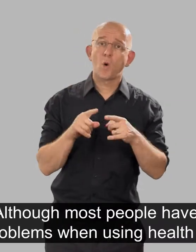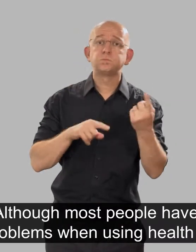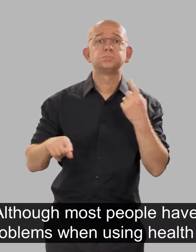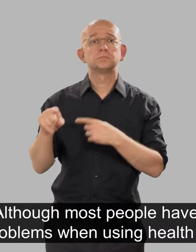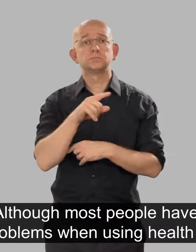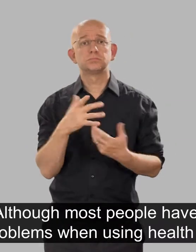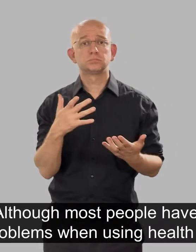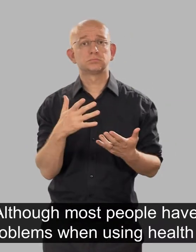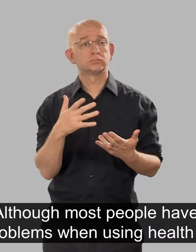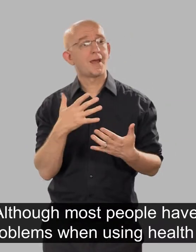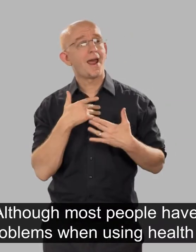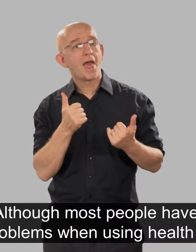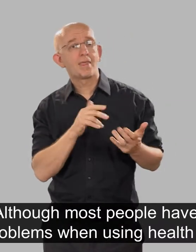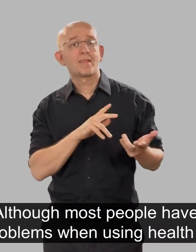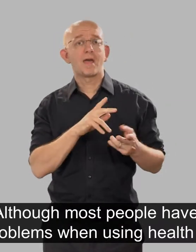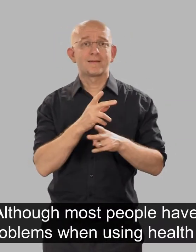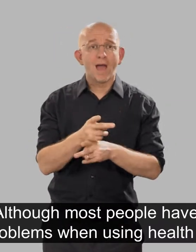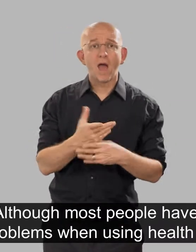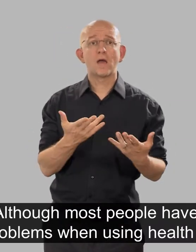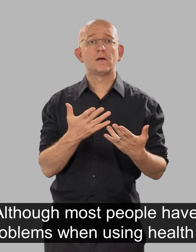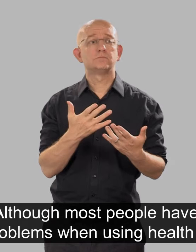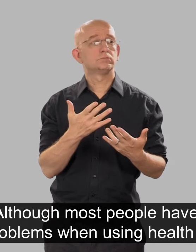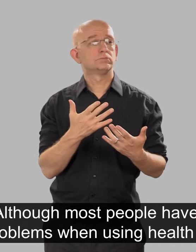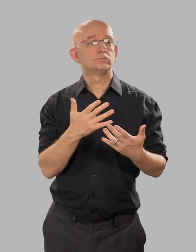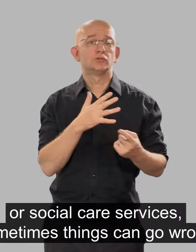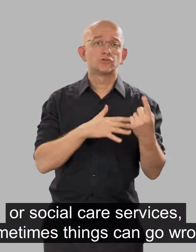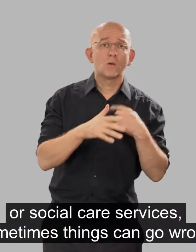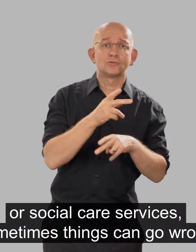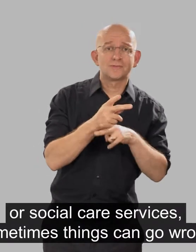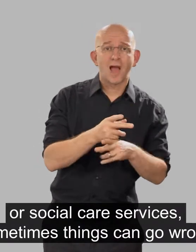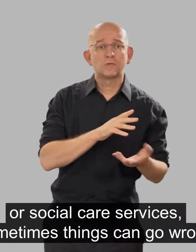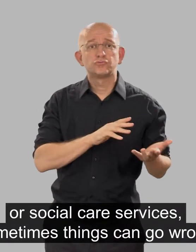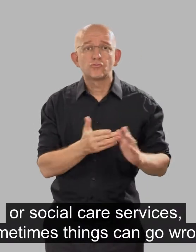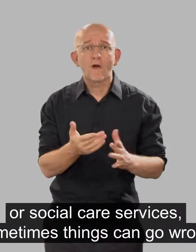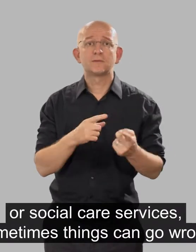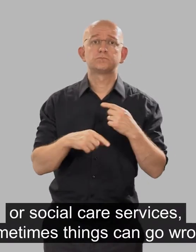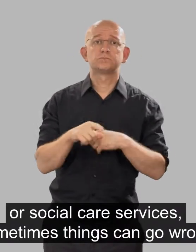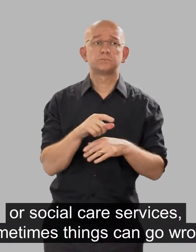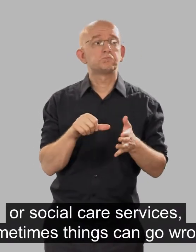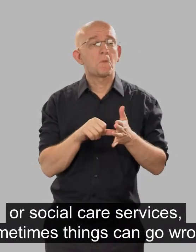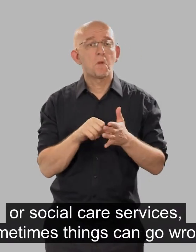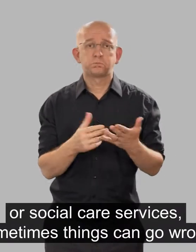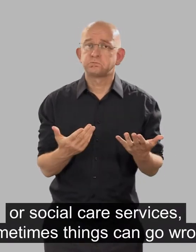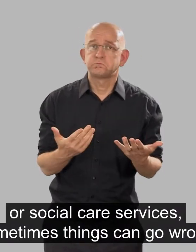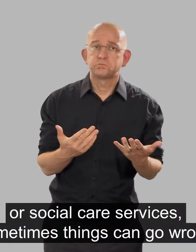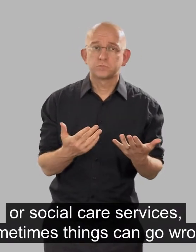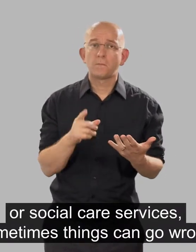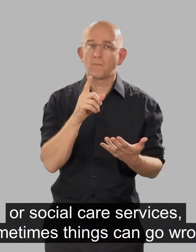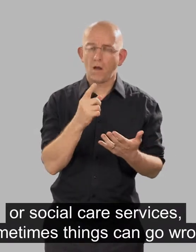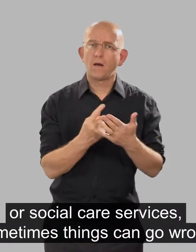Although most people have no problems when using healthcare or social care services, sometimes things can go wrong,